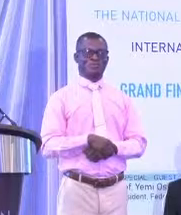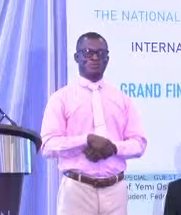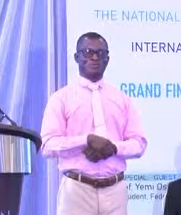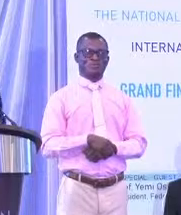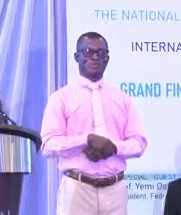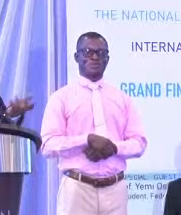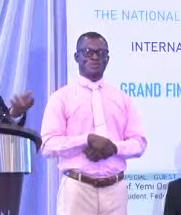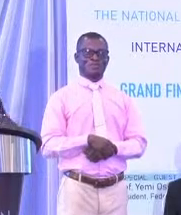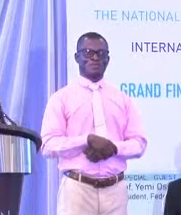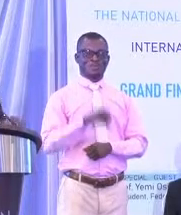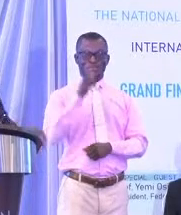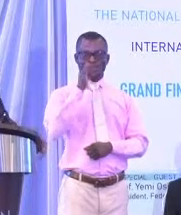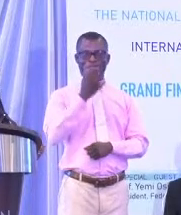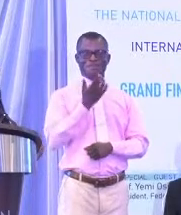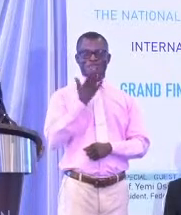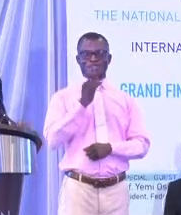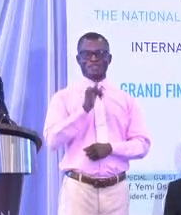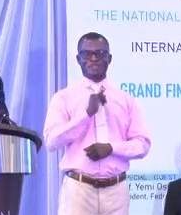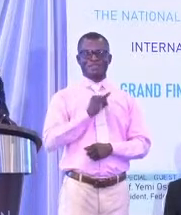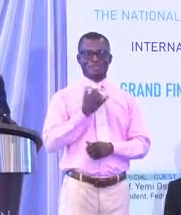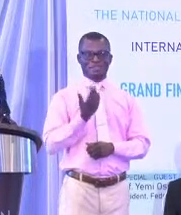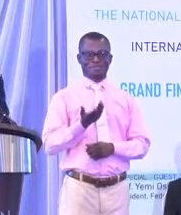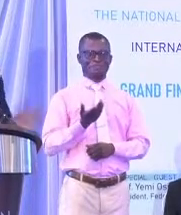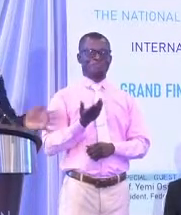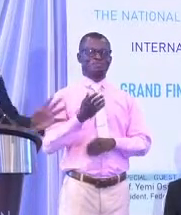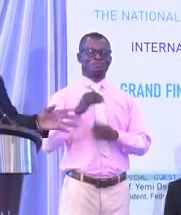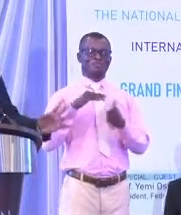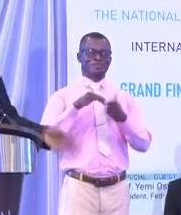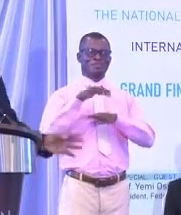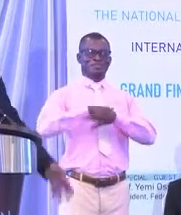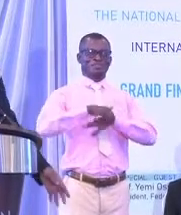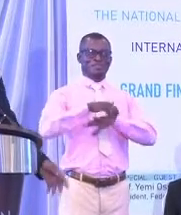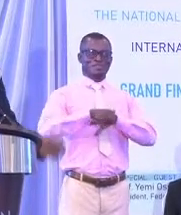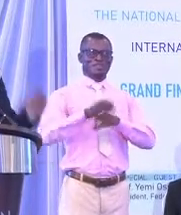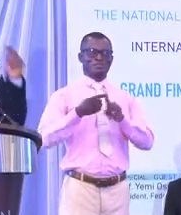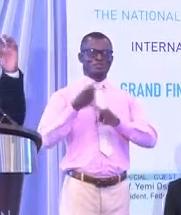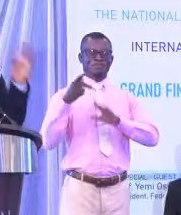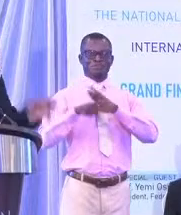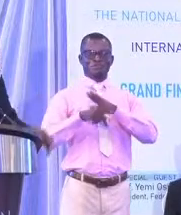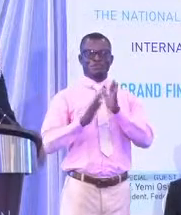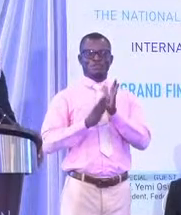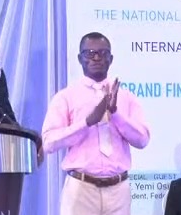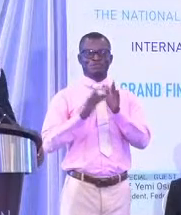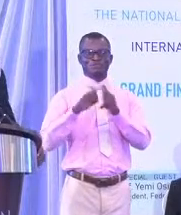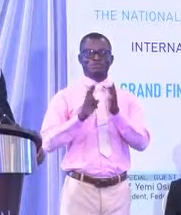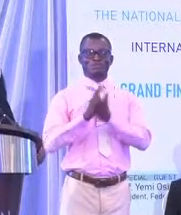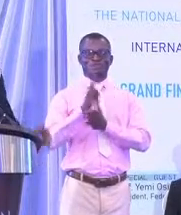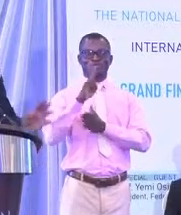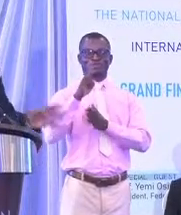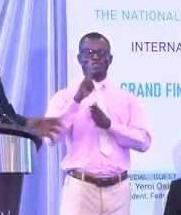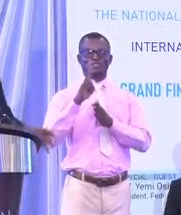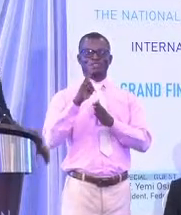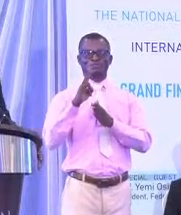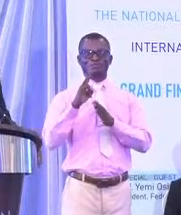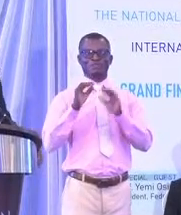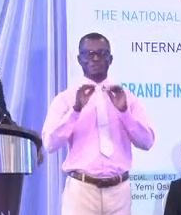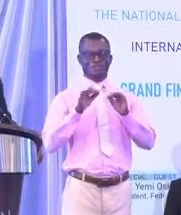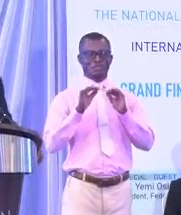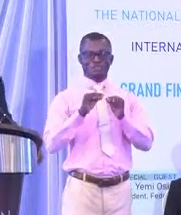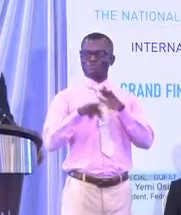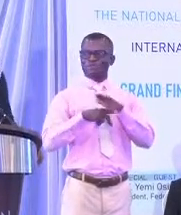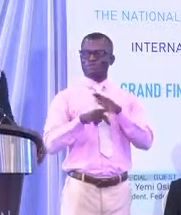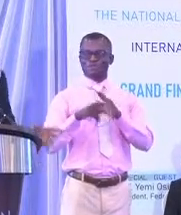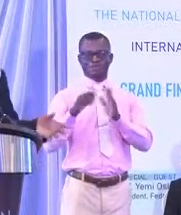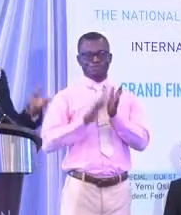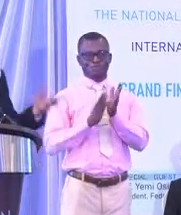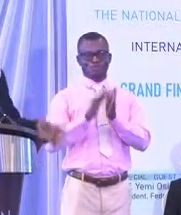But I am lucky I taught English. I was teaching English from primary school to the university. I was teaching primary school one day, and I told